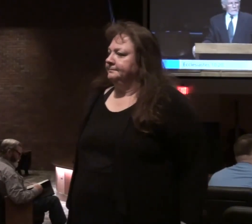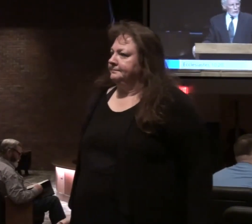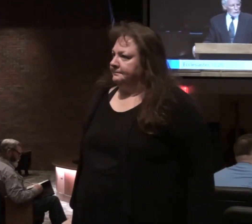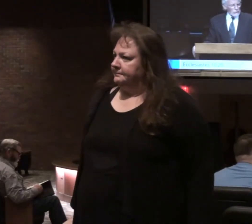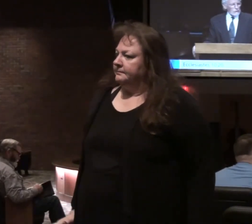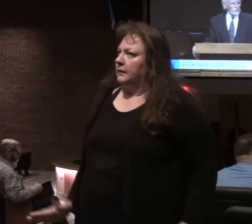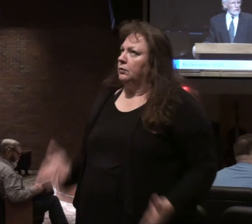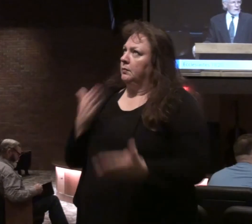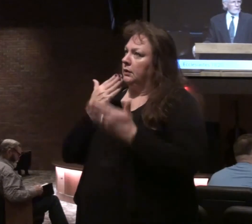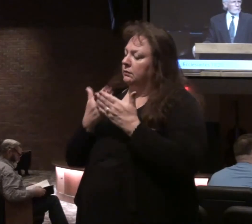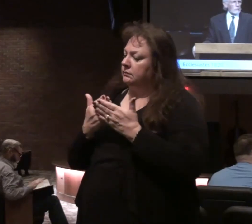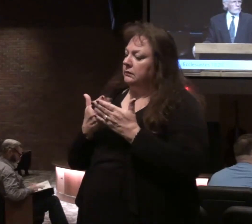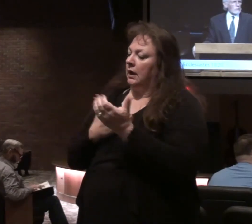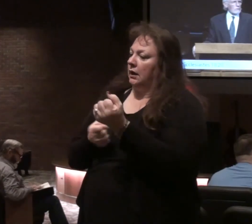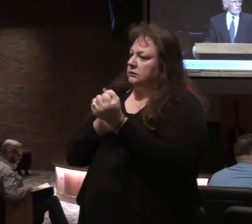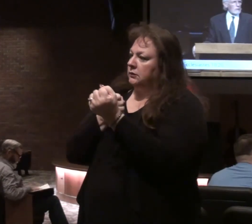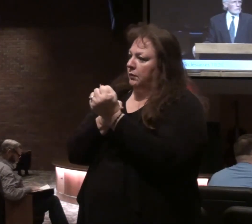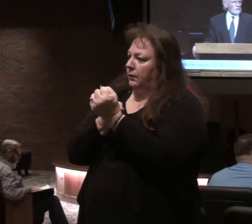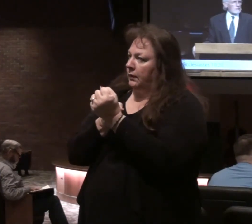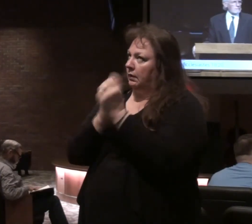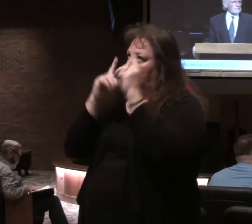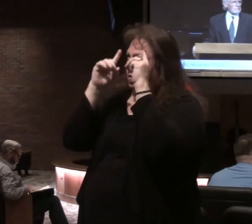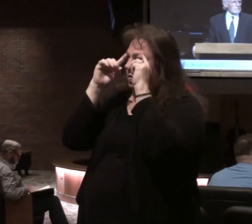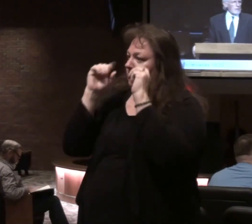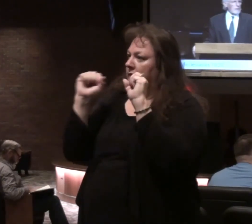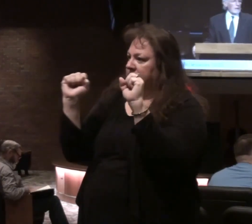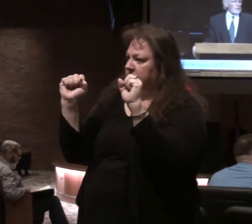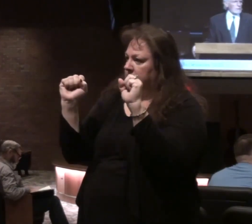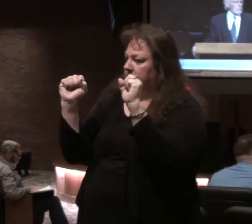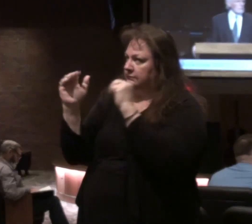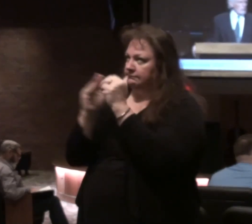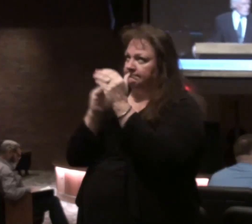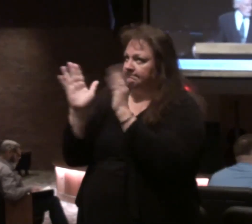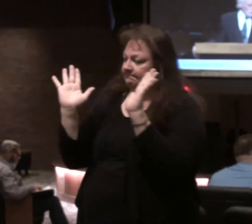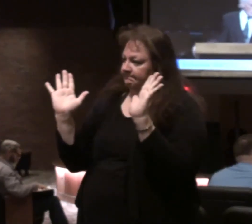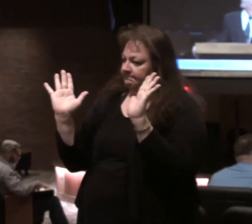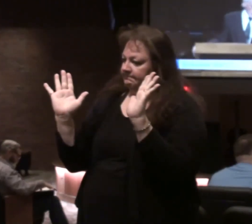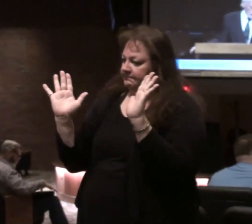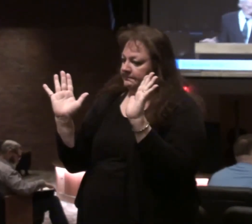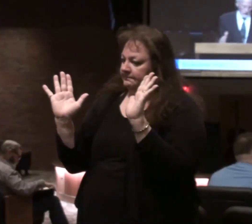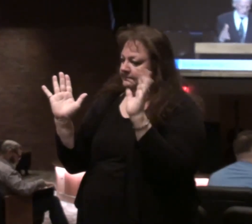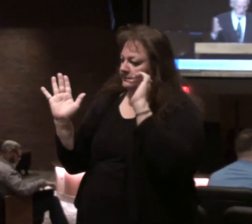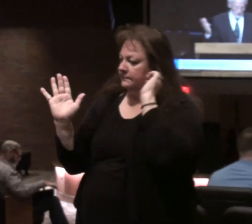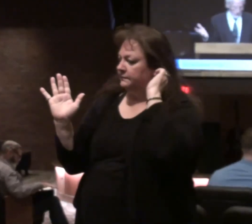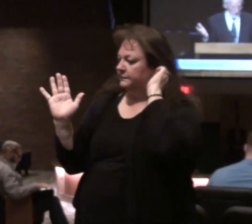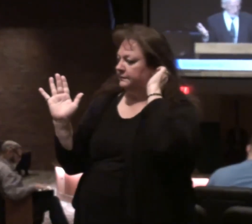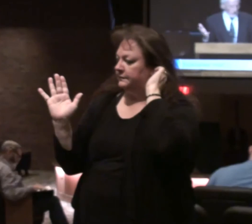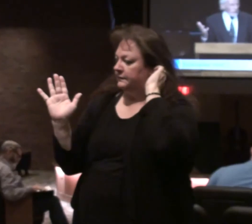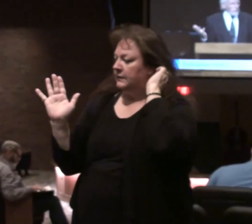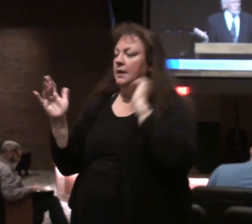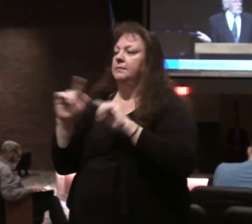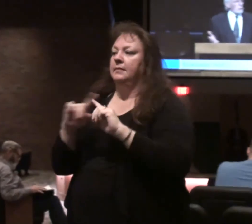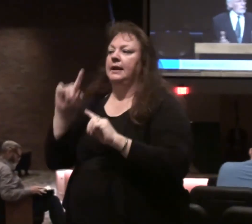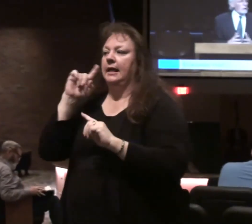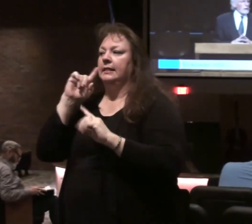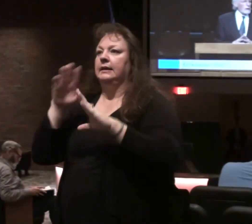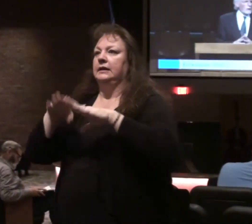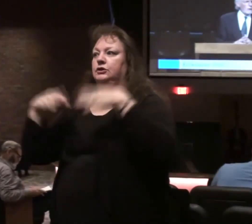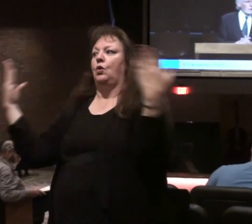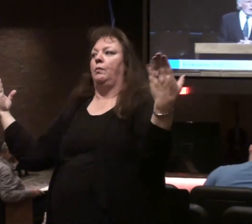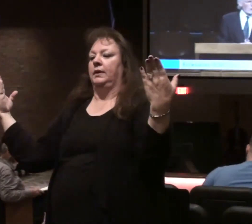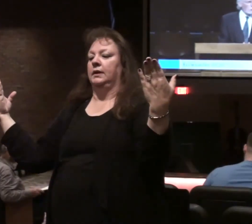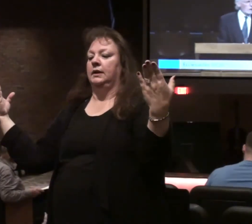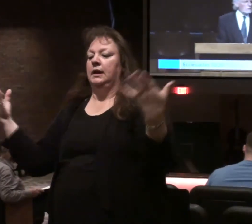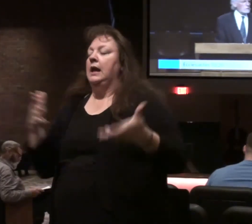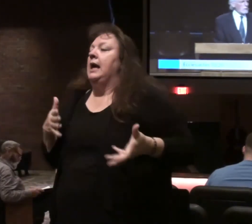I want to be a good citizen. I support whoever president. Now, I am registered. But I think it's an open thing.